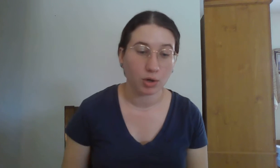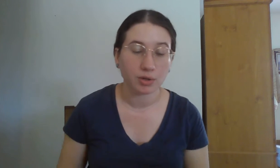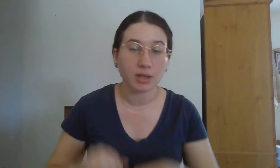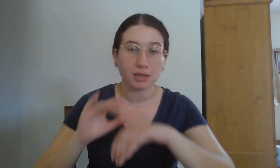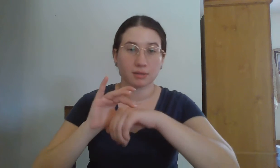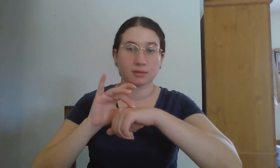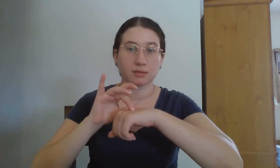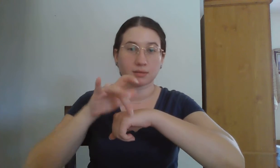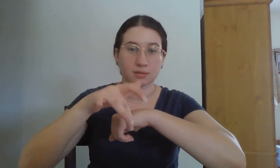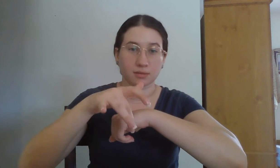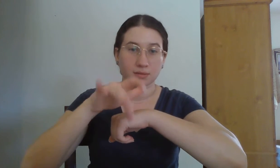Early,